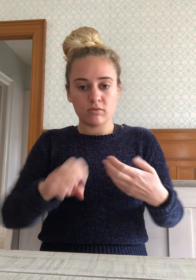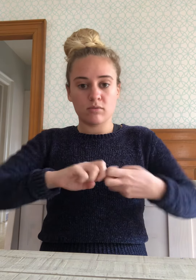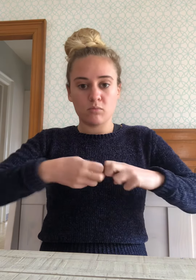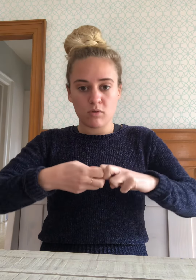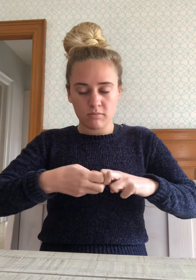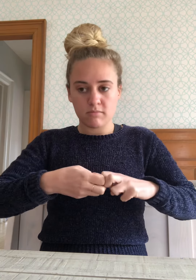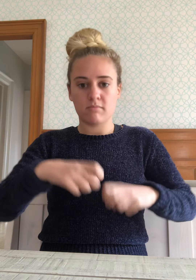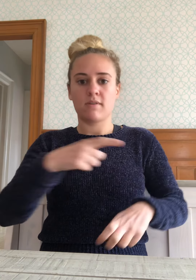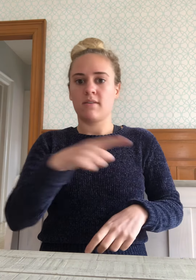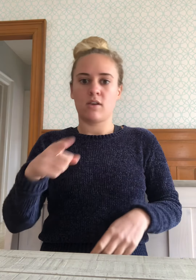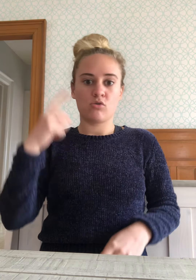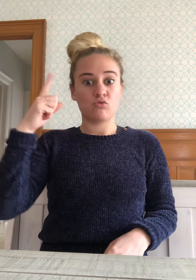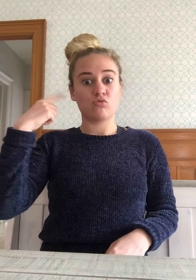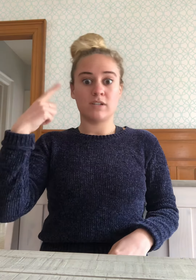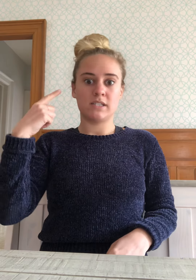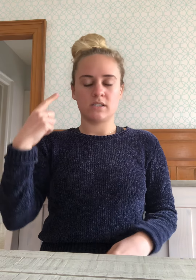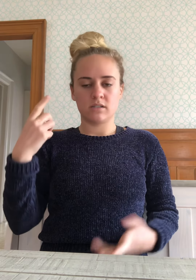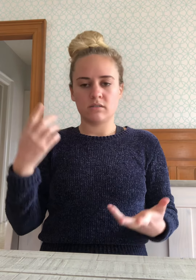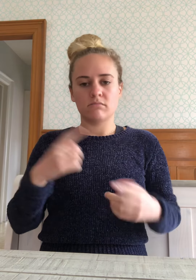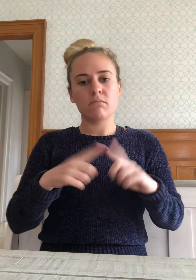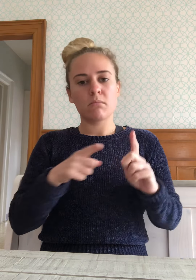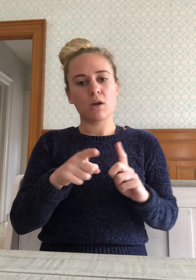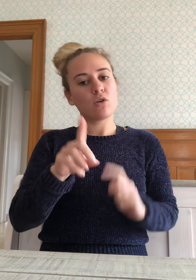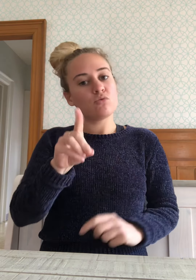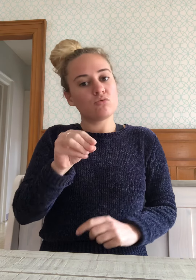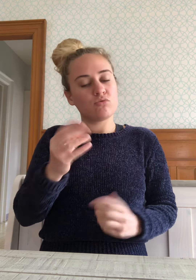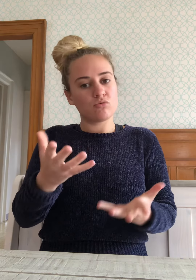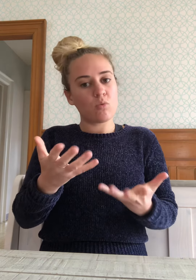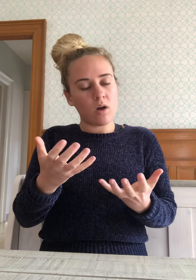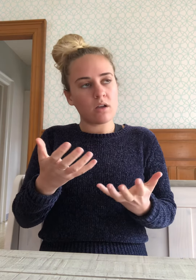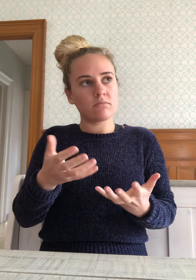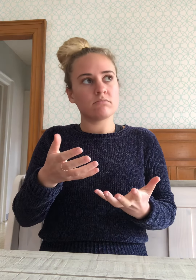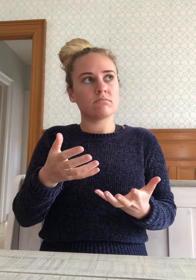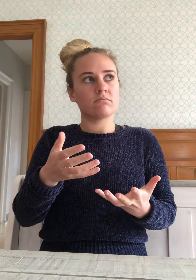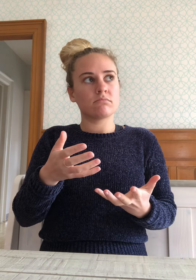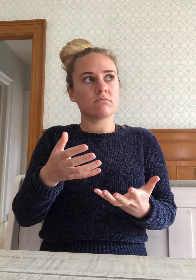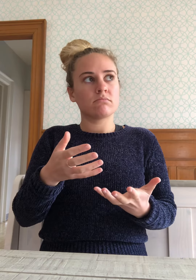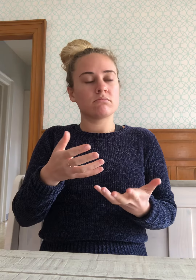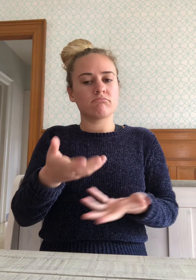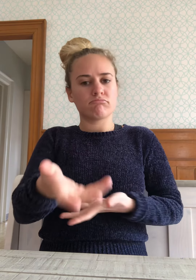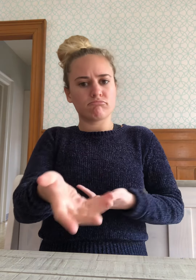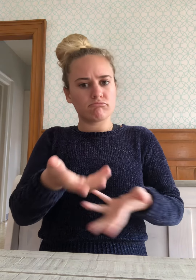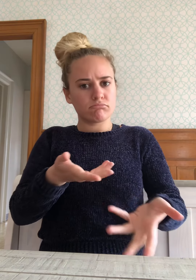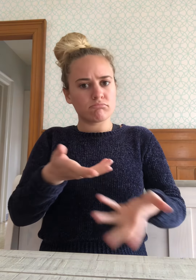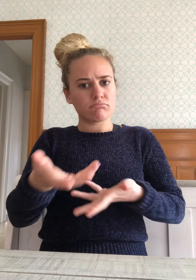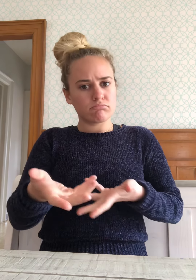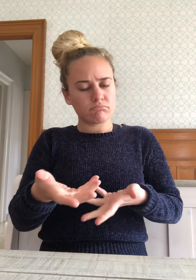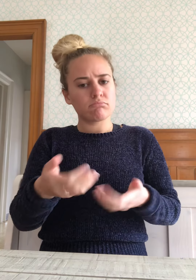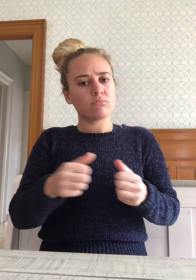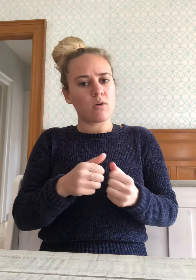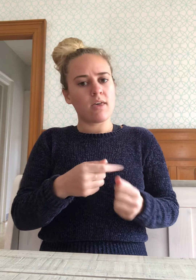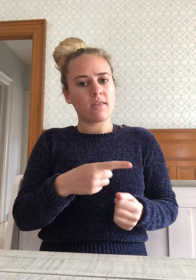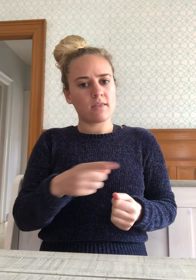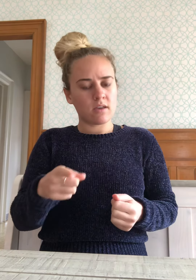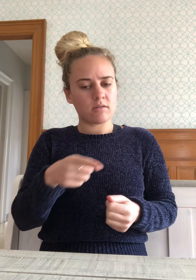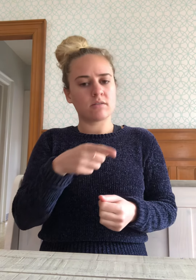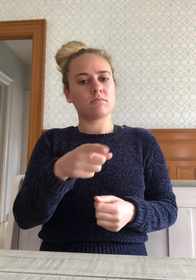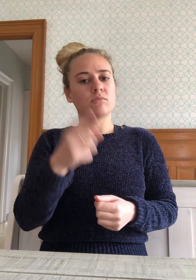they are crazy. But you do want to sort of get intimate with them in the sense that you understand what's going on in their